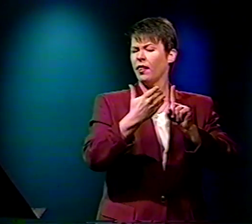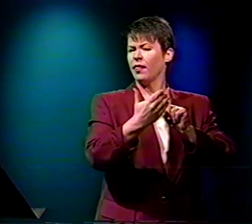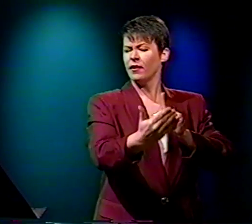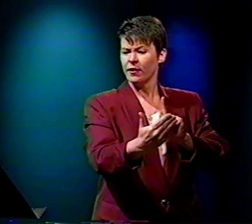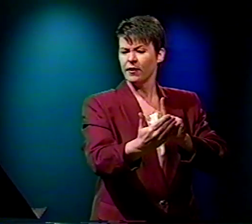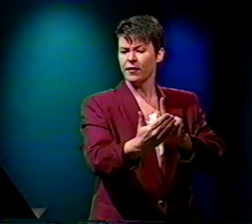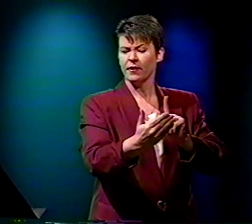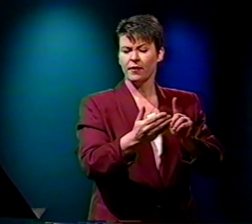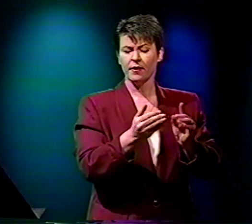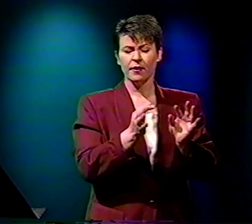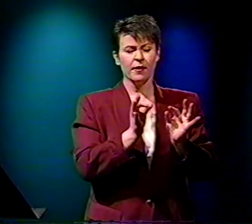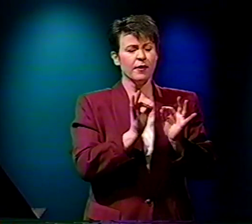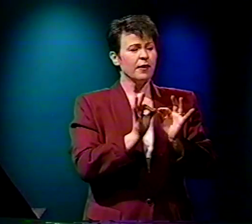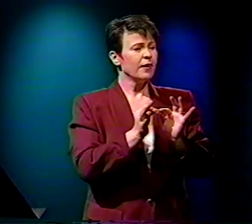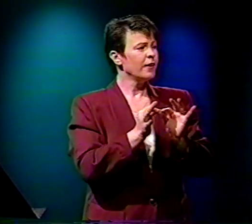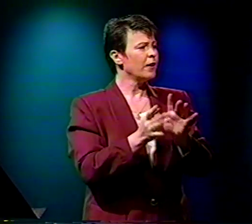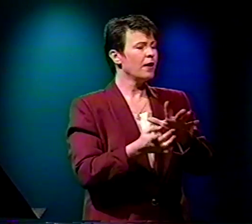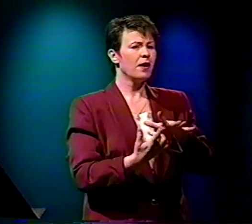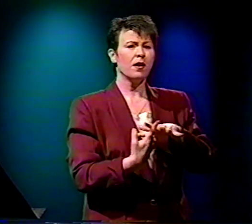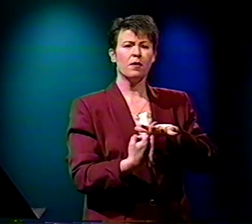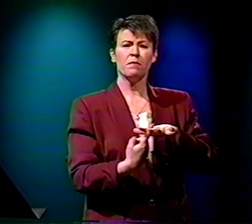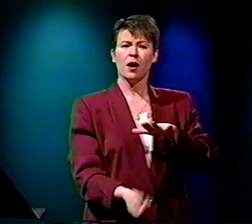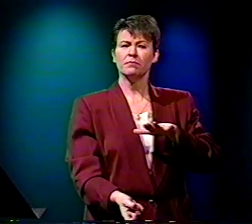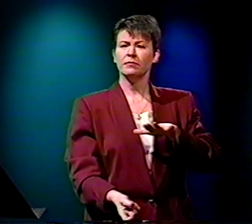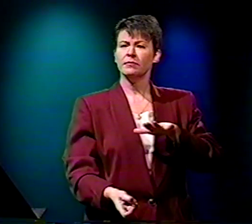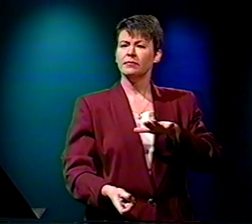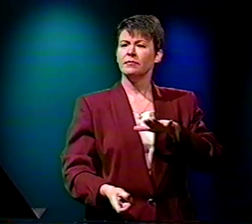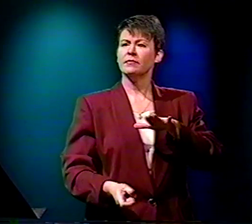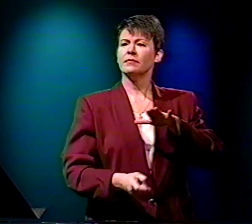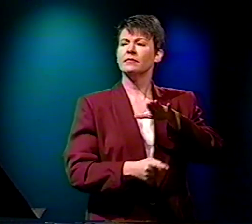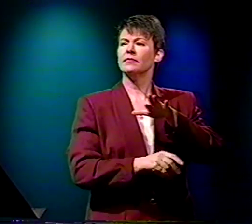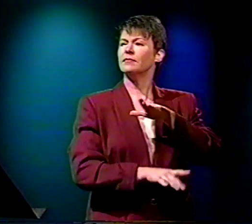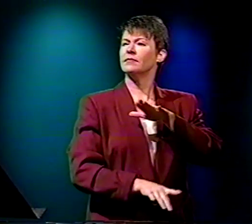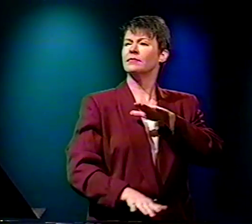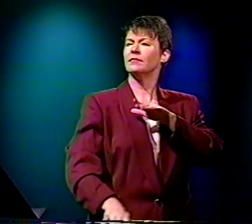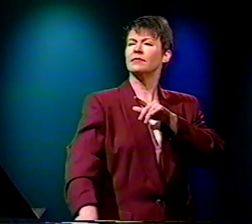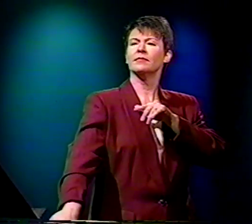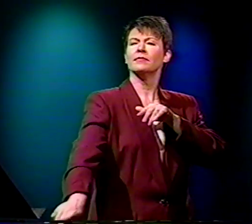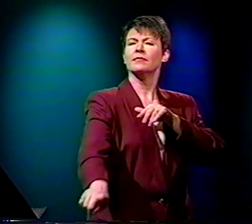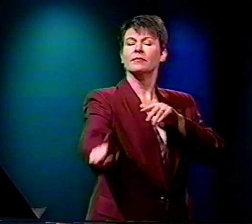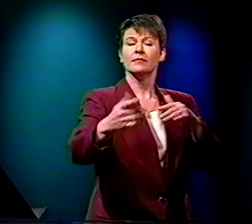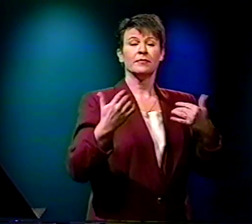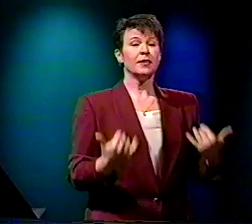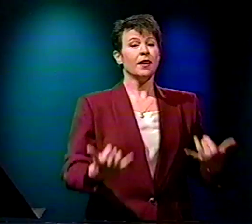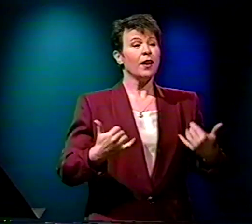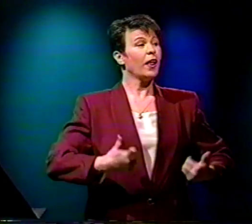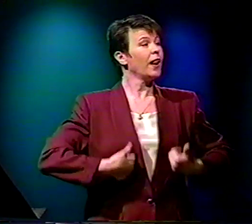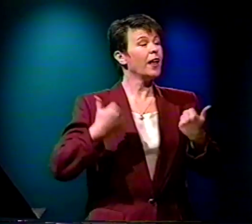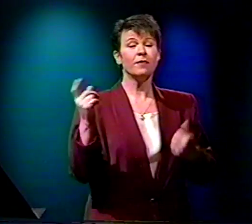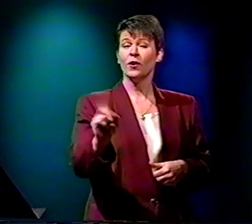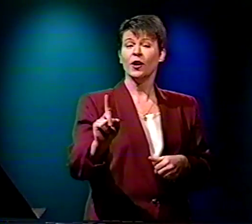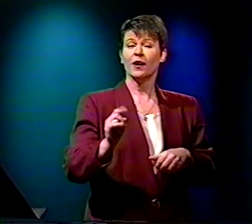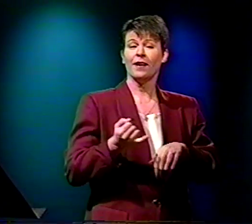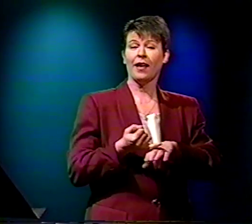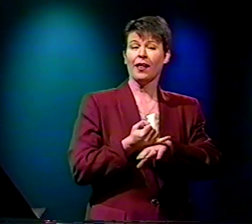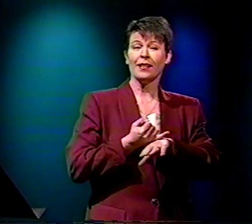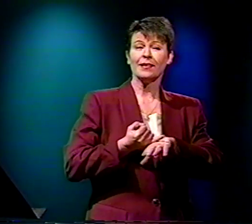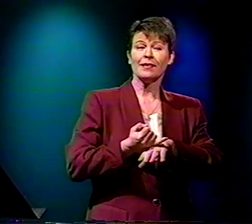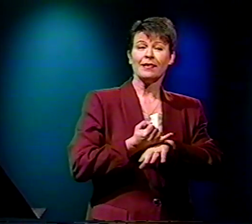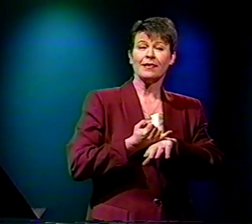Now a month passes, and the interpreter has disappeared from sight, to be found living